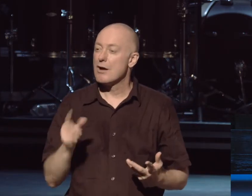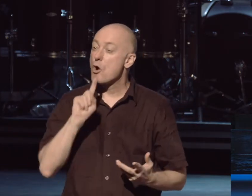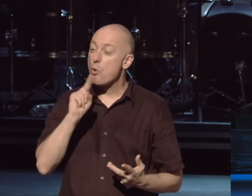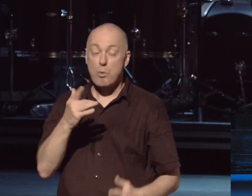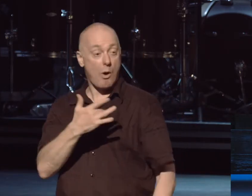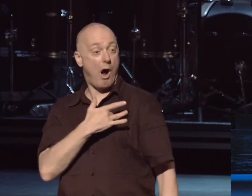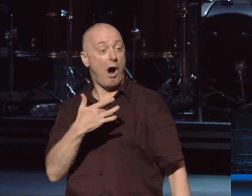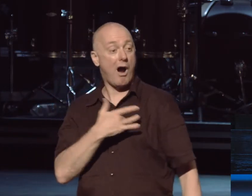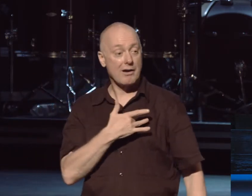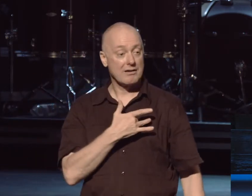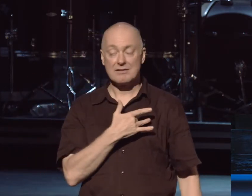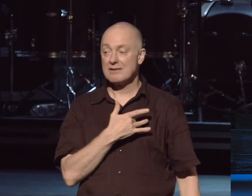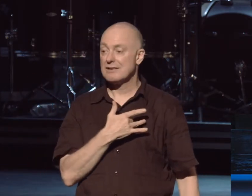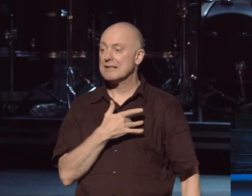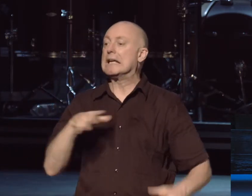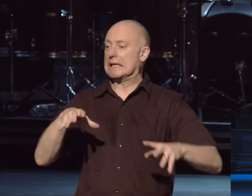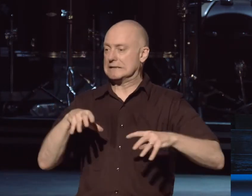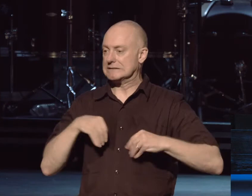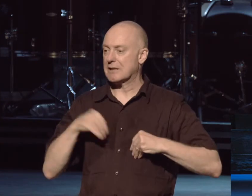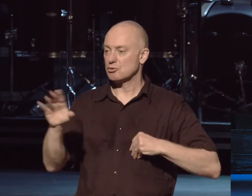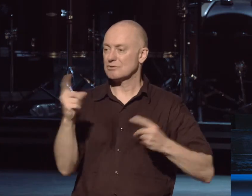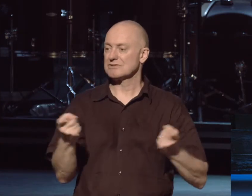total ownership for sin.